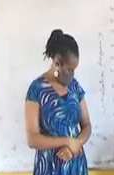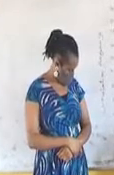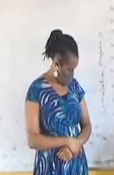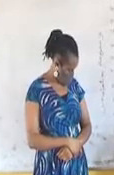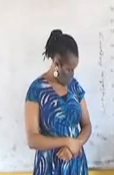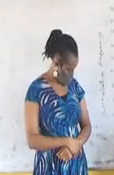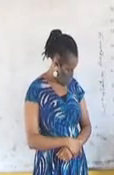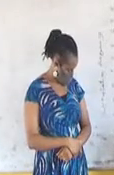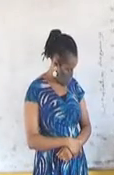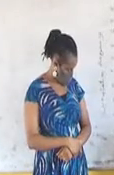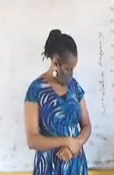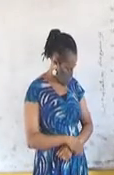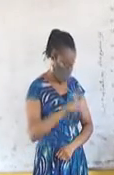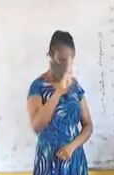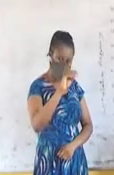40.5,